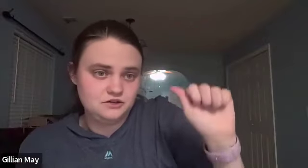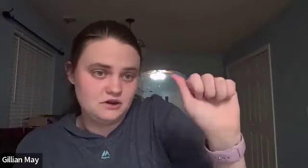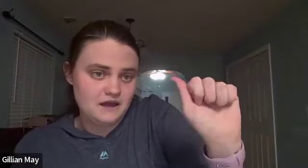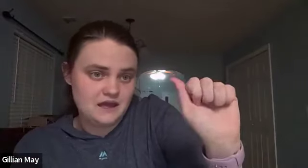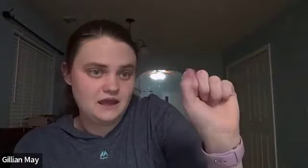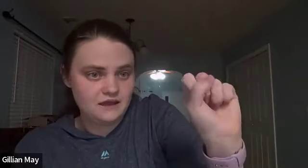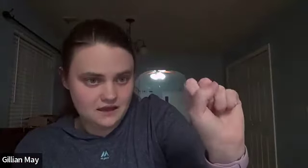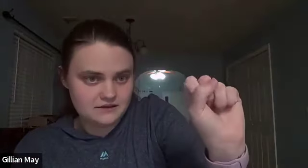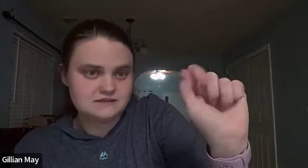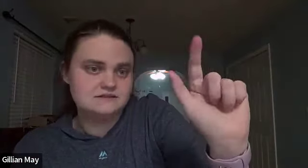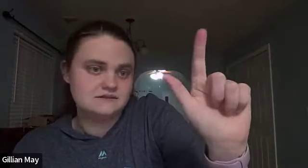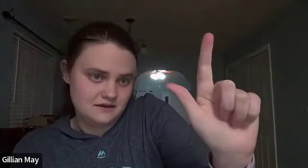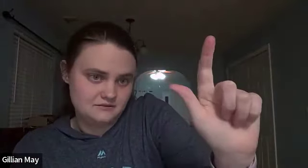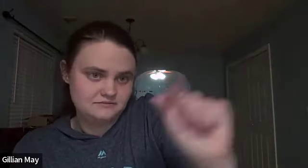go ASL.